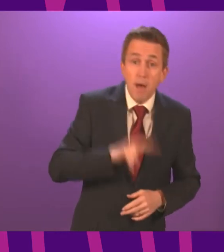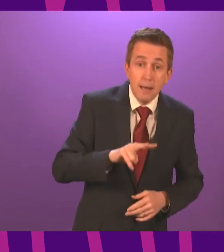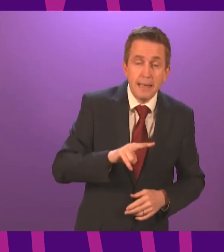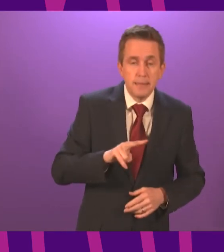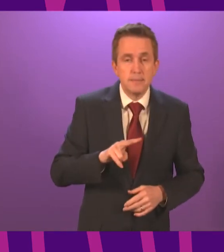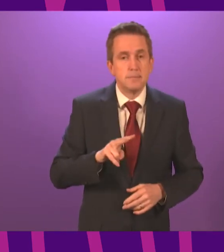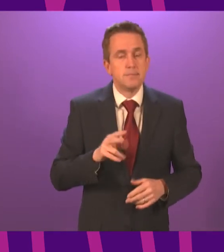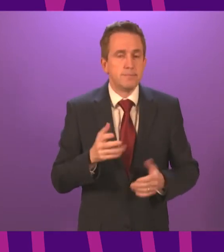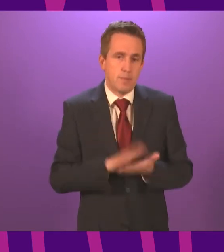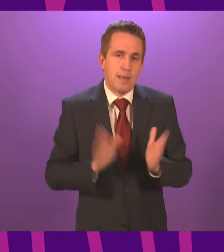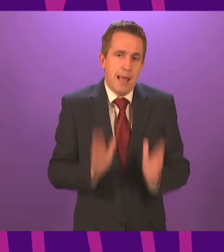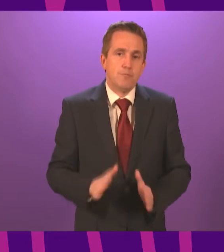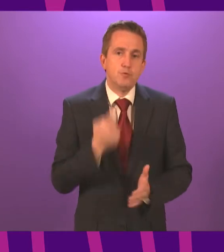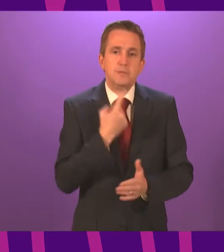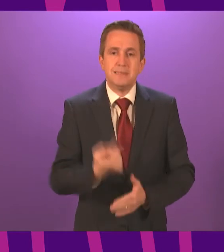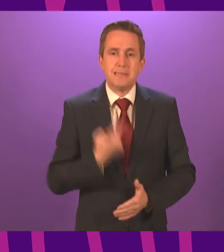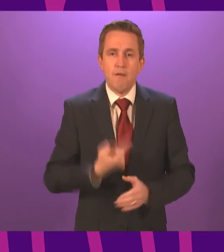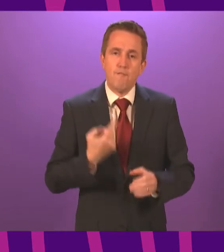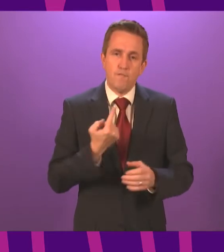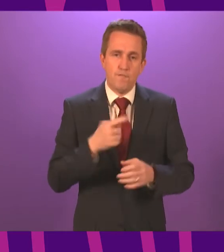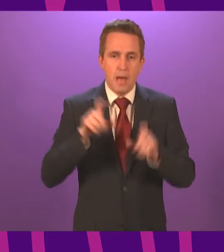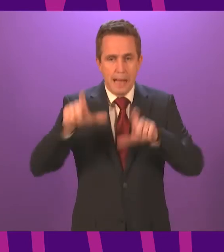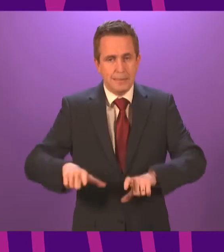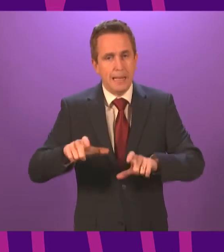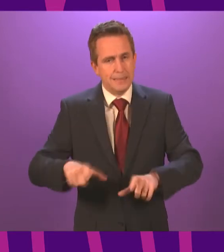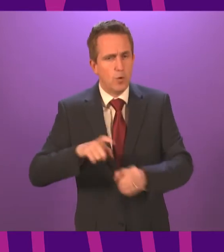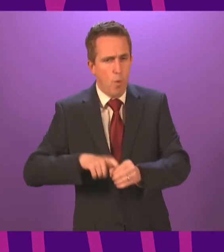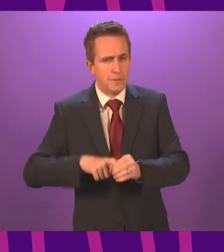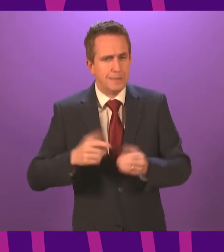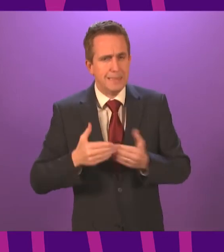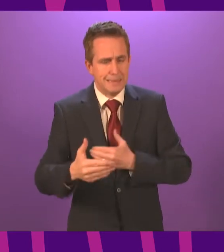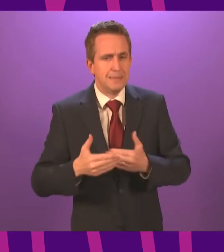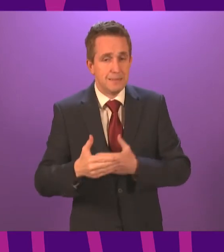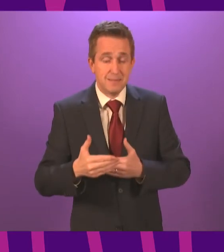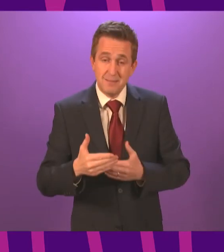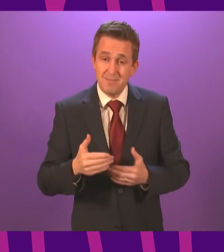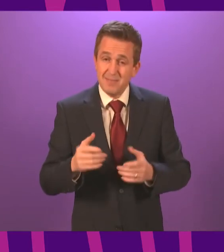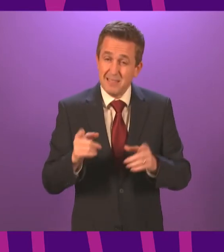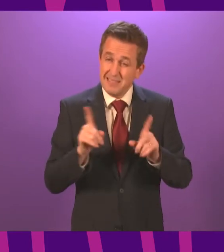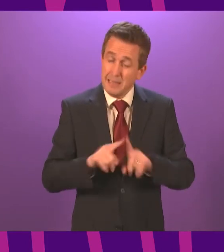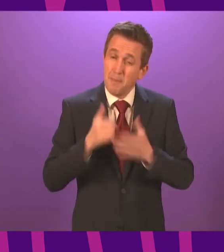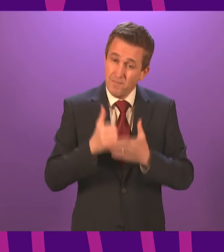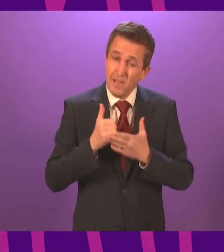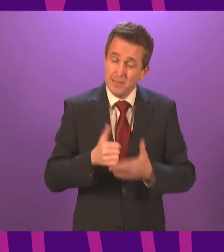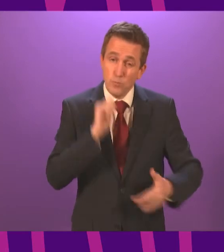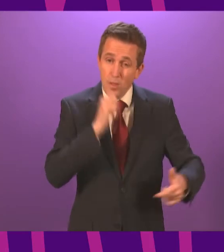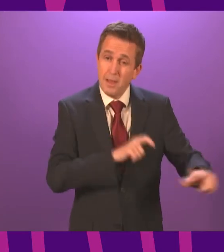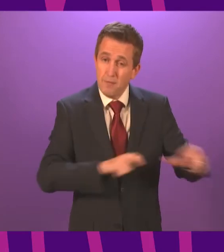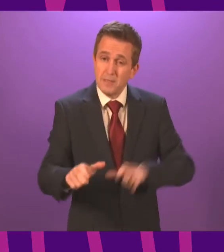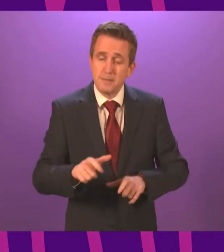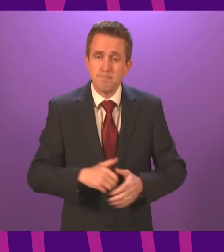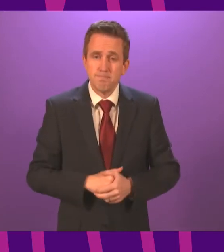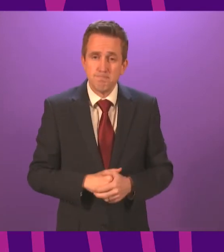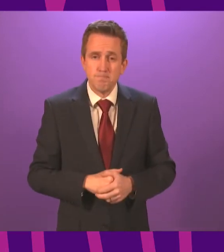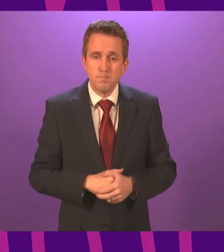of countries on the quarantine exemption list can shift at very short notice, and that advice remains in place. Now, we know that it's hard, and we want